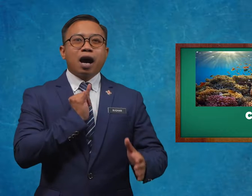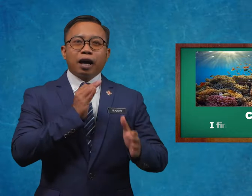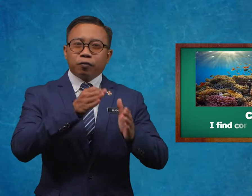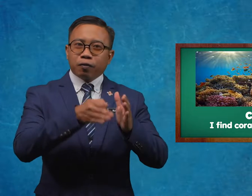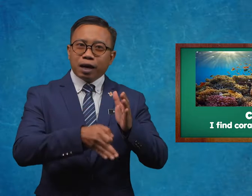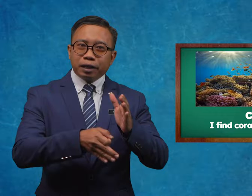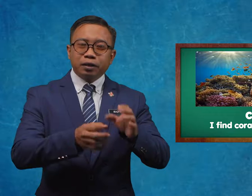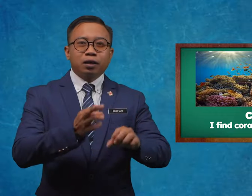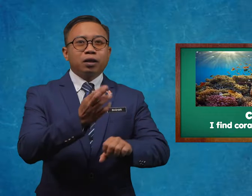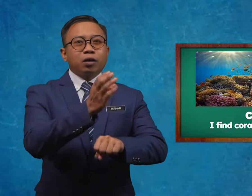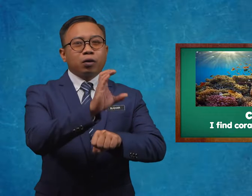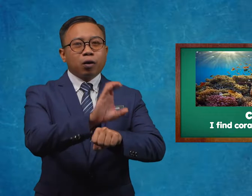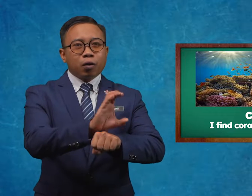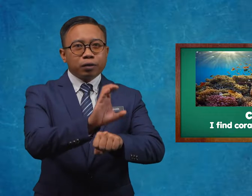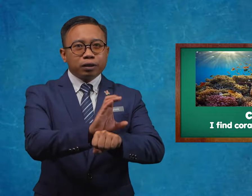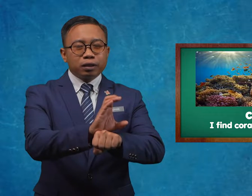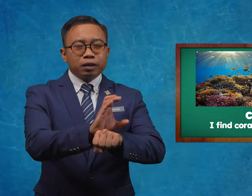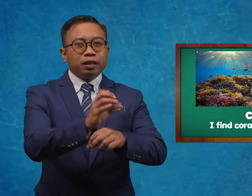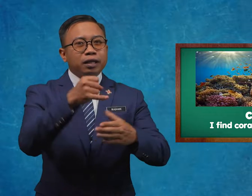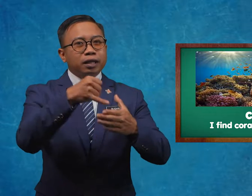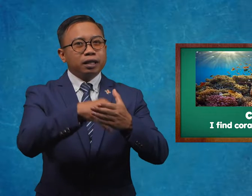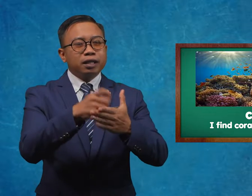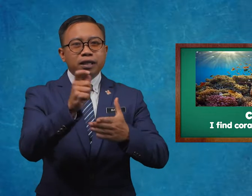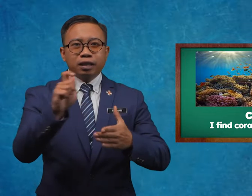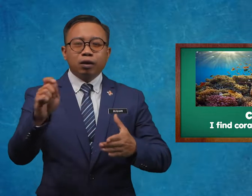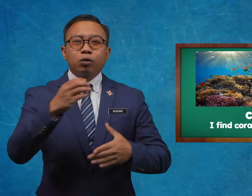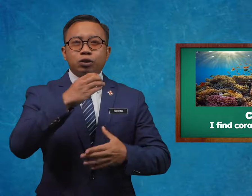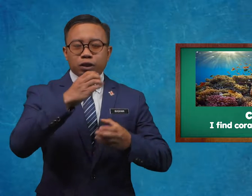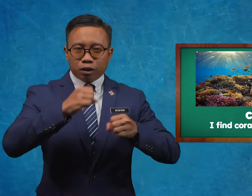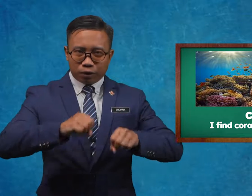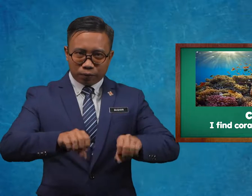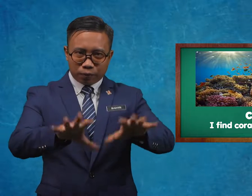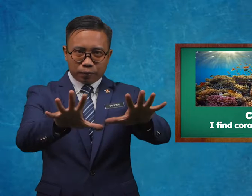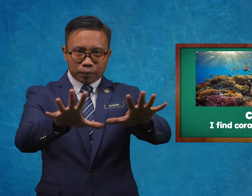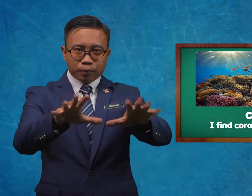I find coral in the ocean.